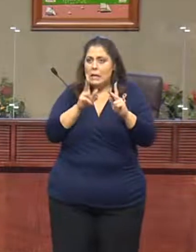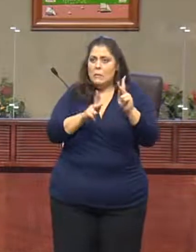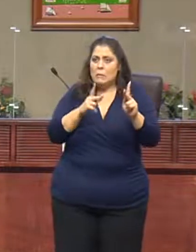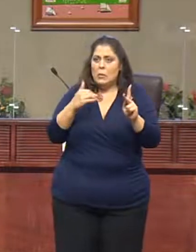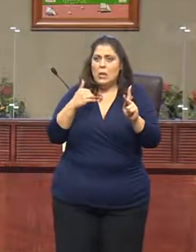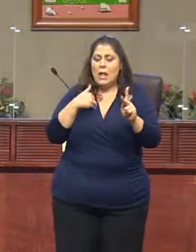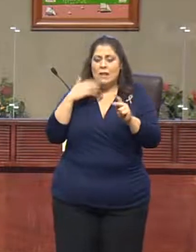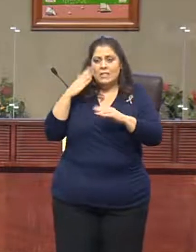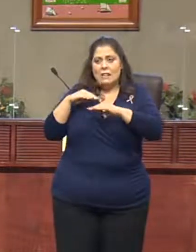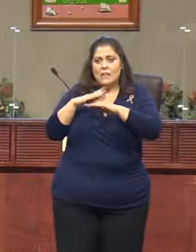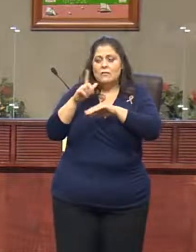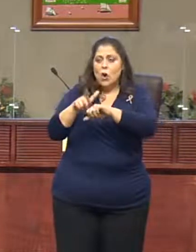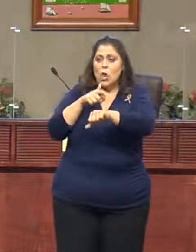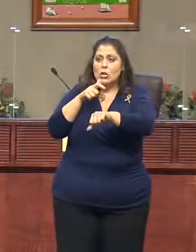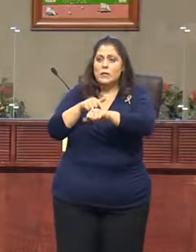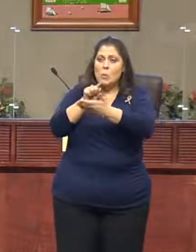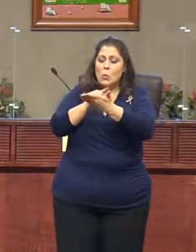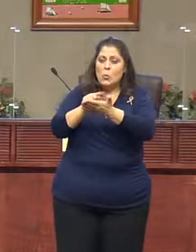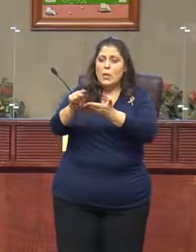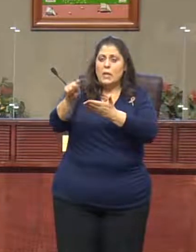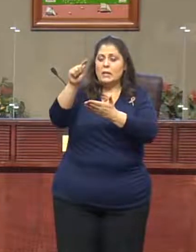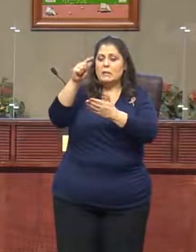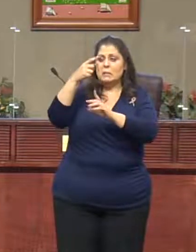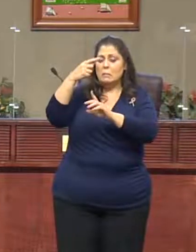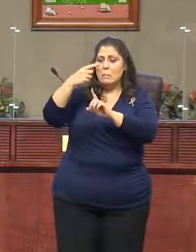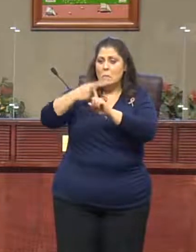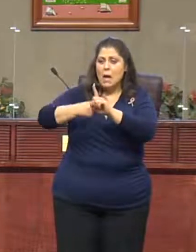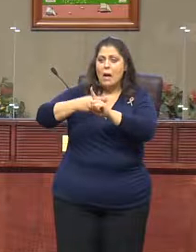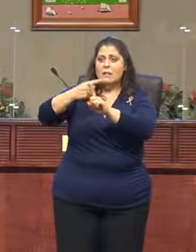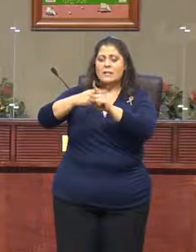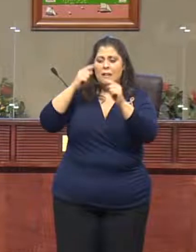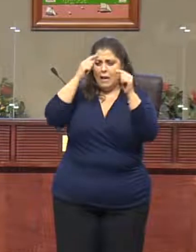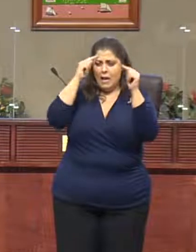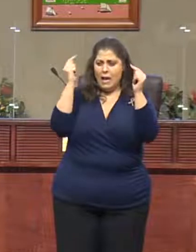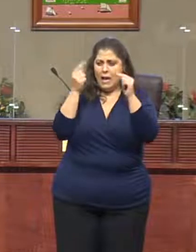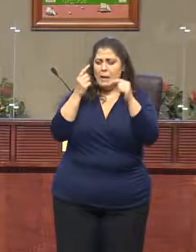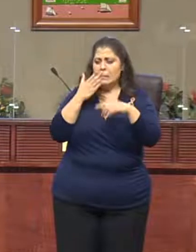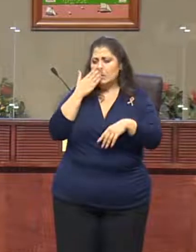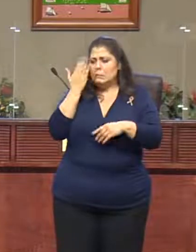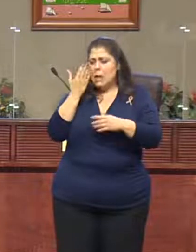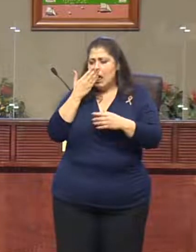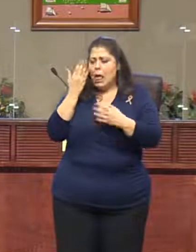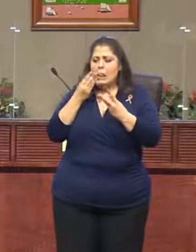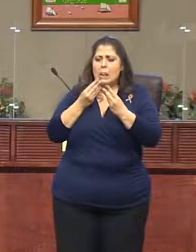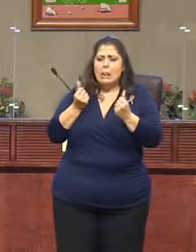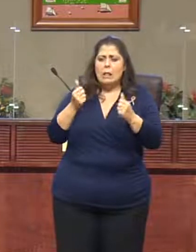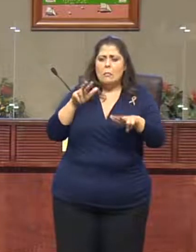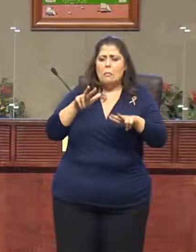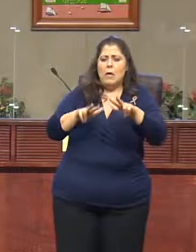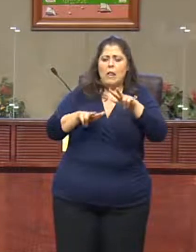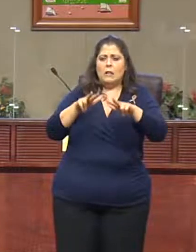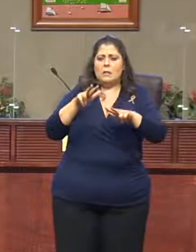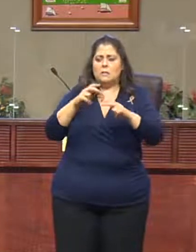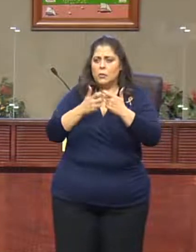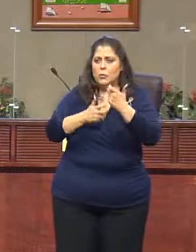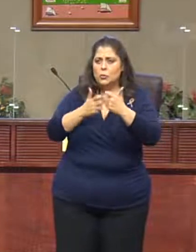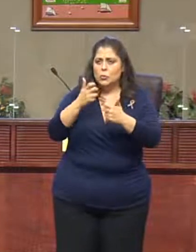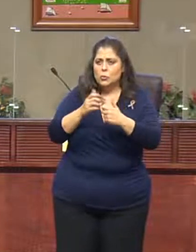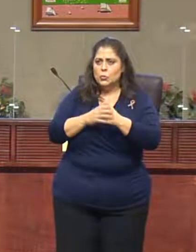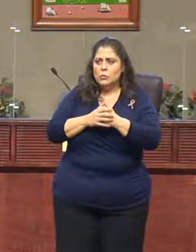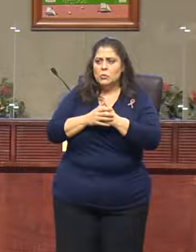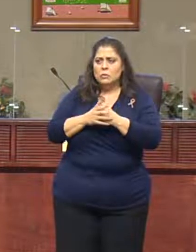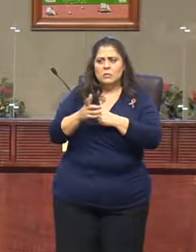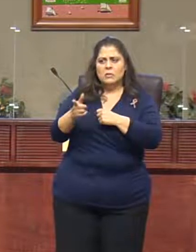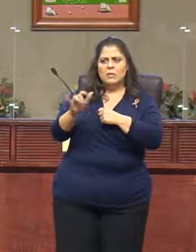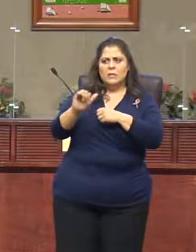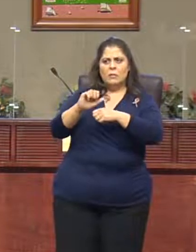of time, weeks and months at a time. Headaches, loss of smell, balancing issues. And we really don't